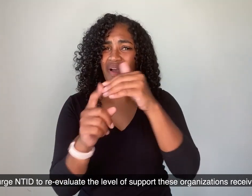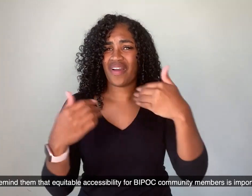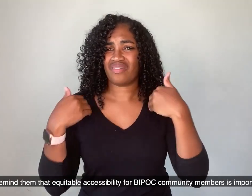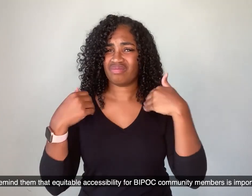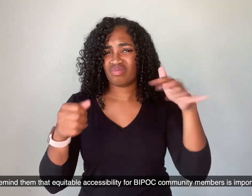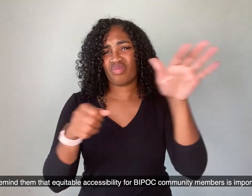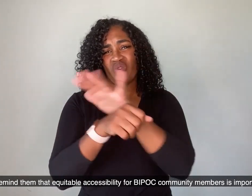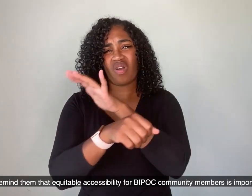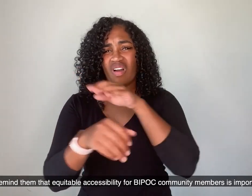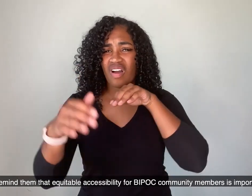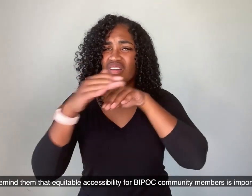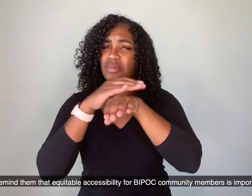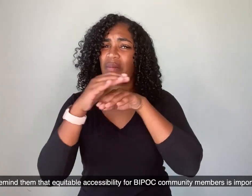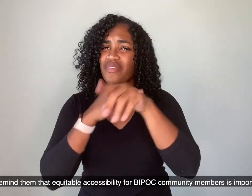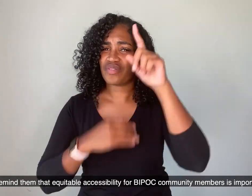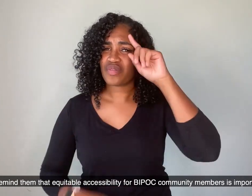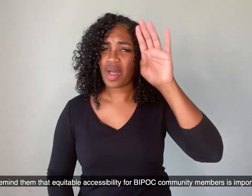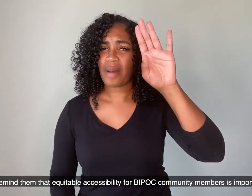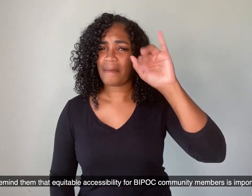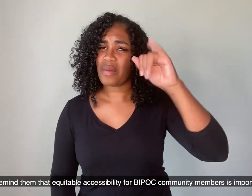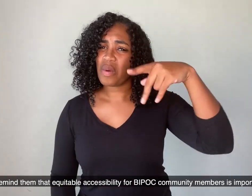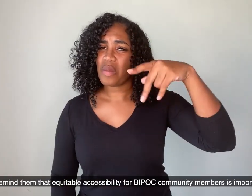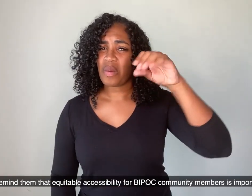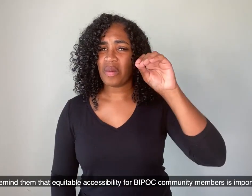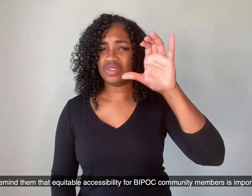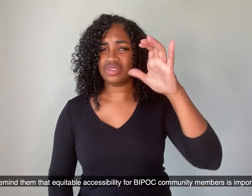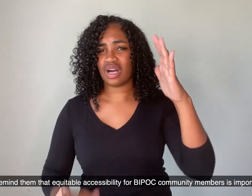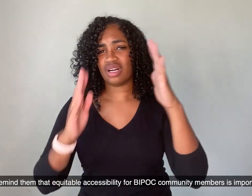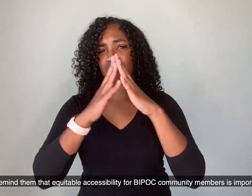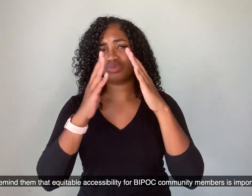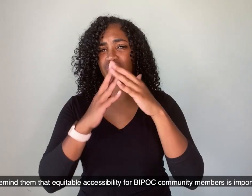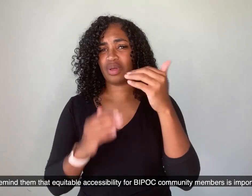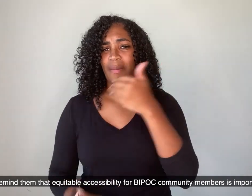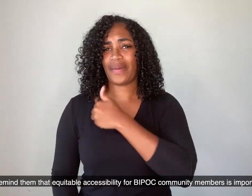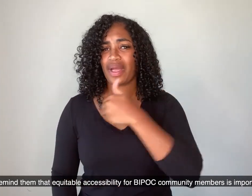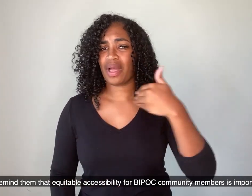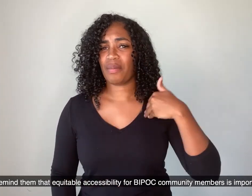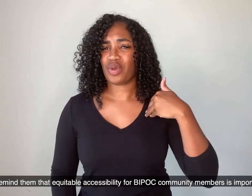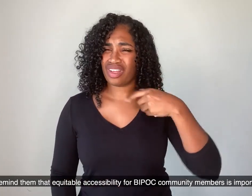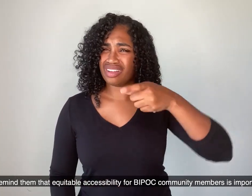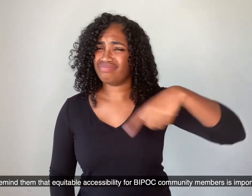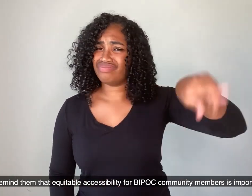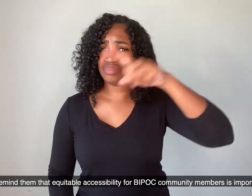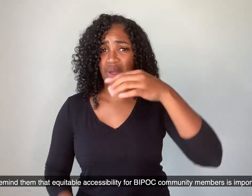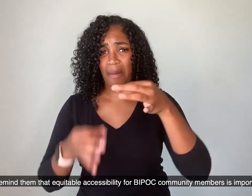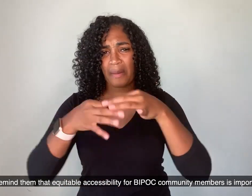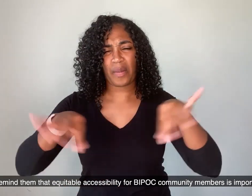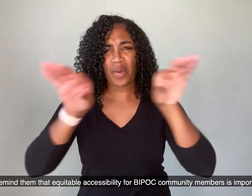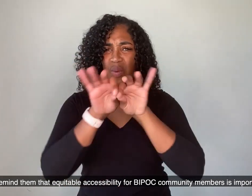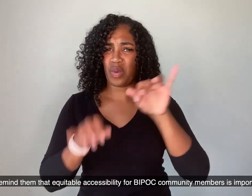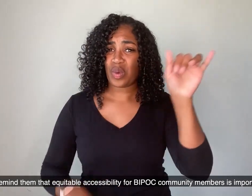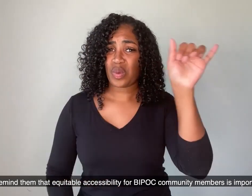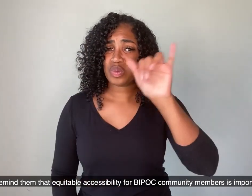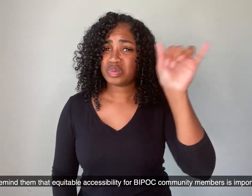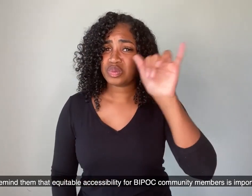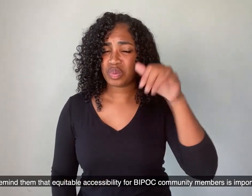accessibility for BIPOC community members is important as well. We want to raise awareness